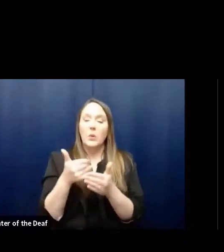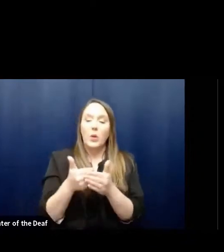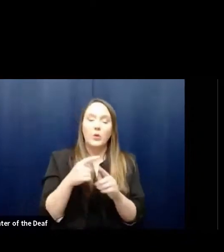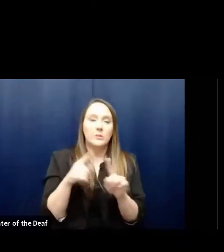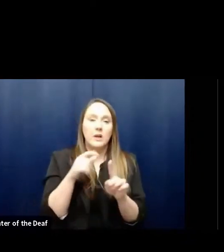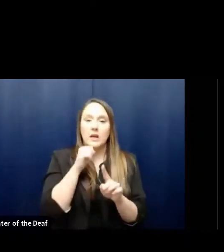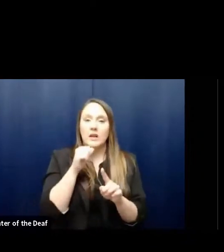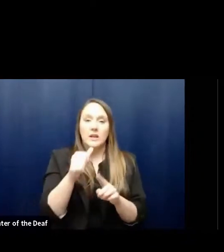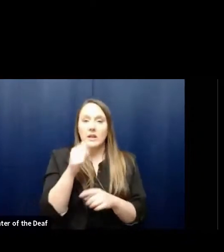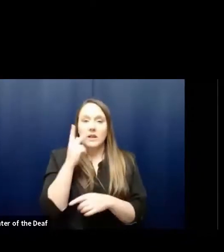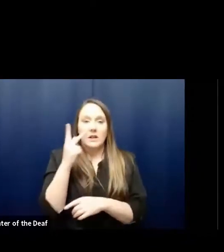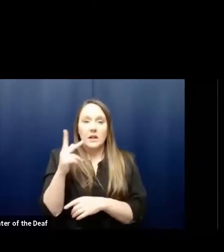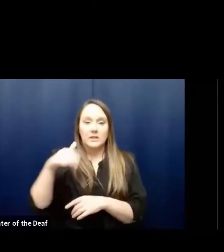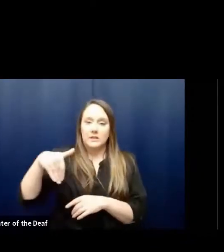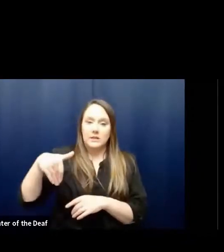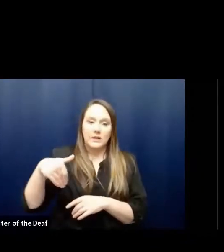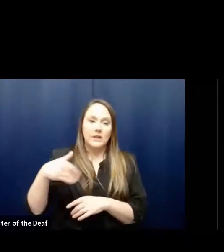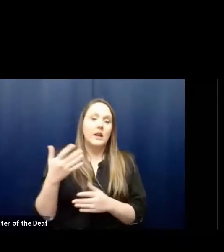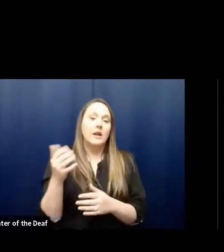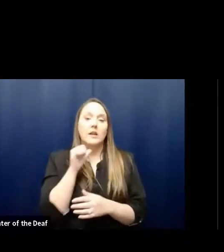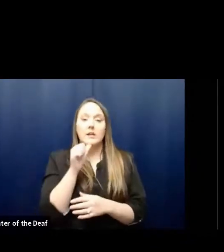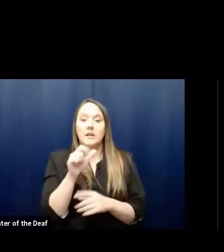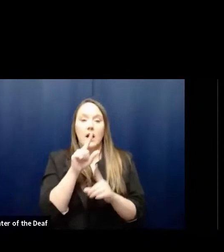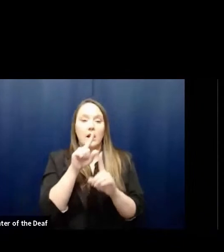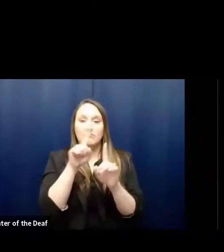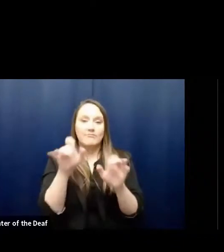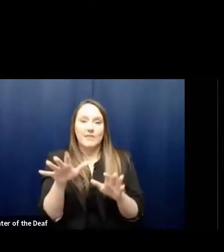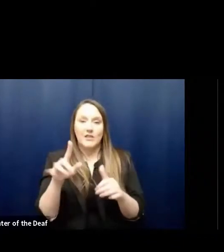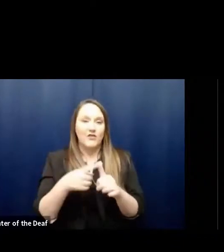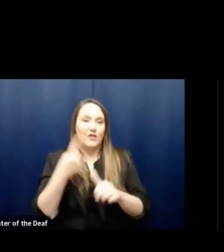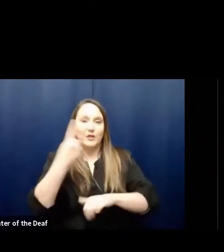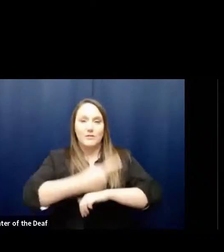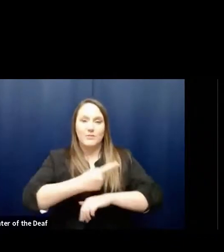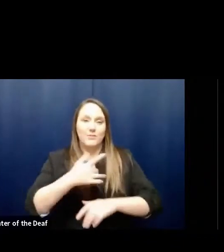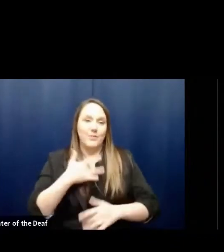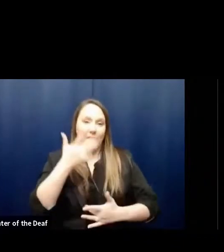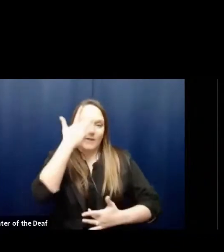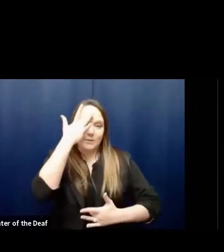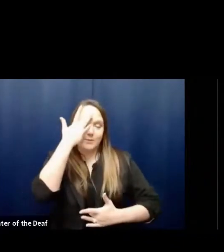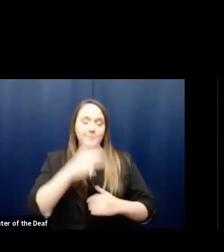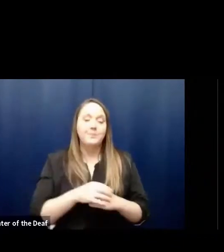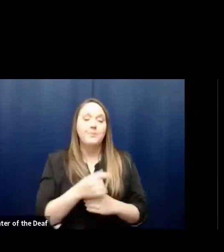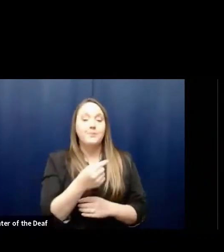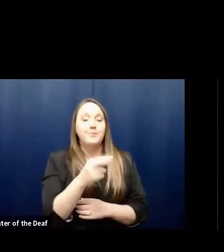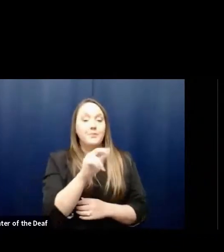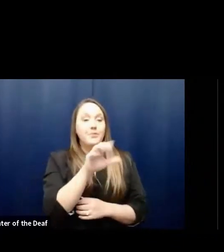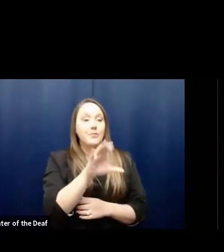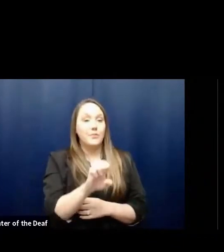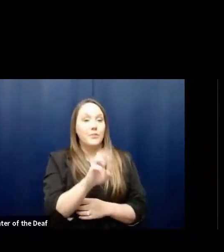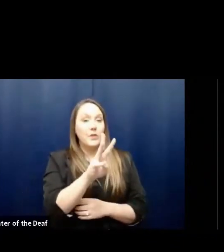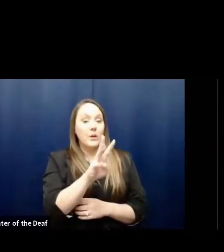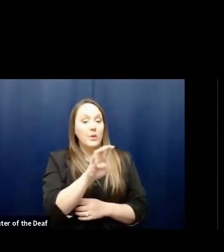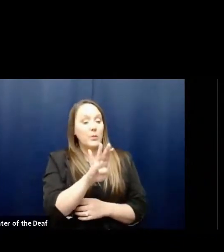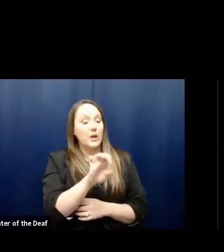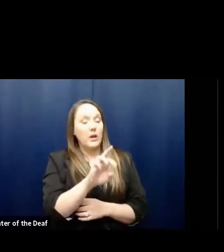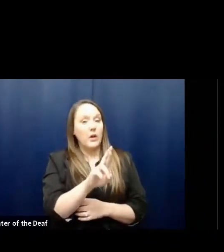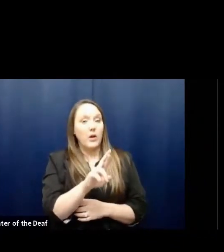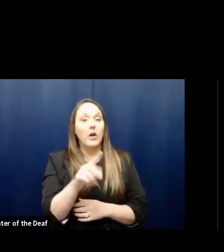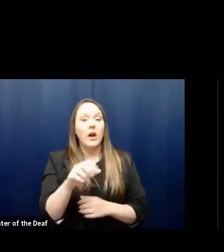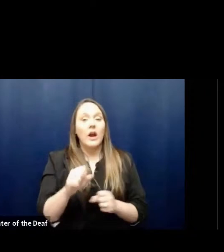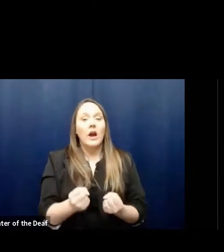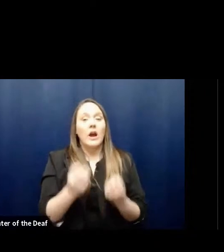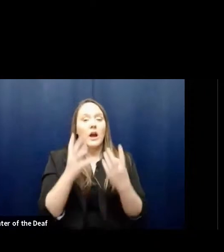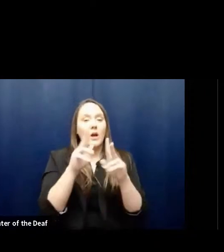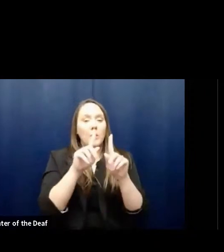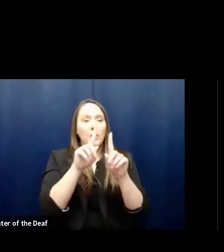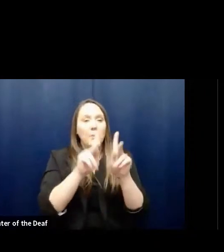yet. Like John, they probably won't get tested the first day they feel sick. From Grace with WBIR, how many people have you tested